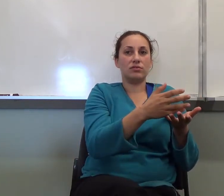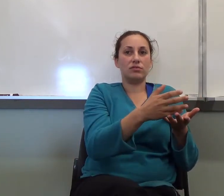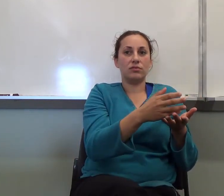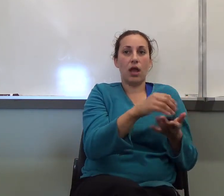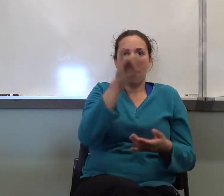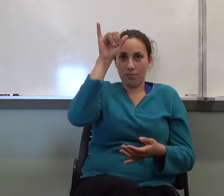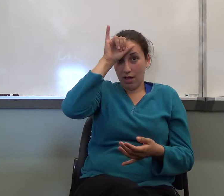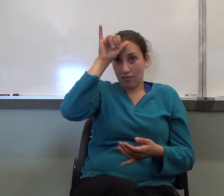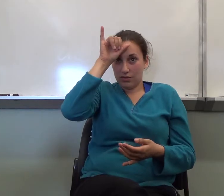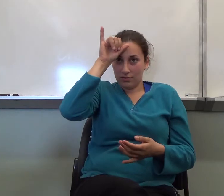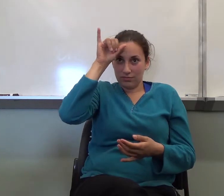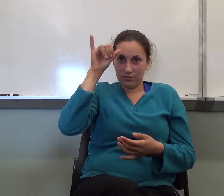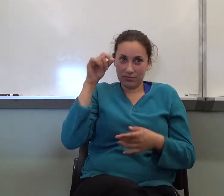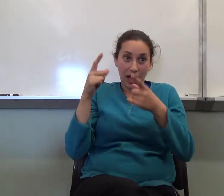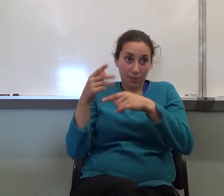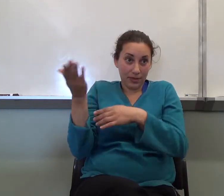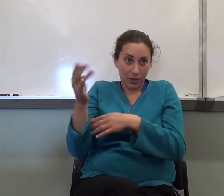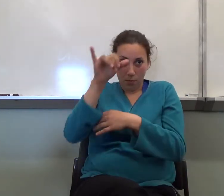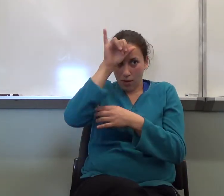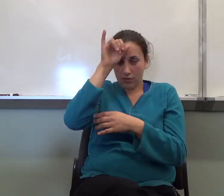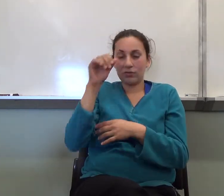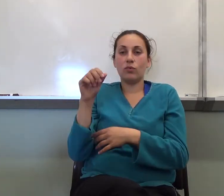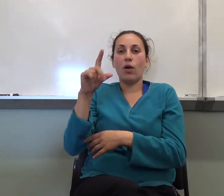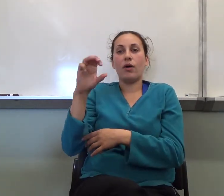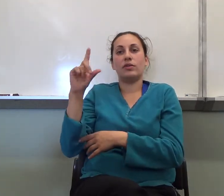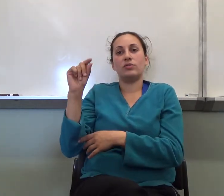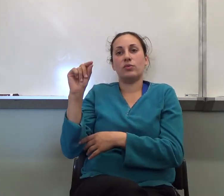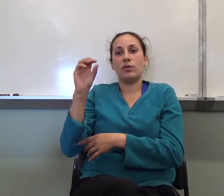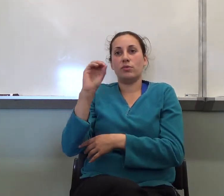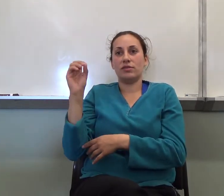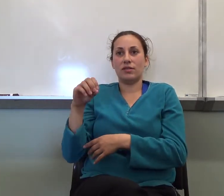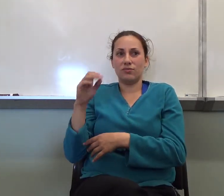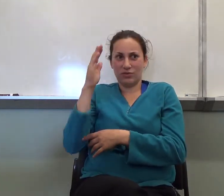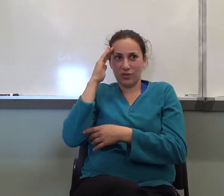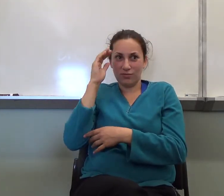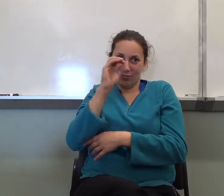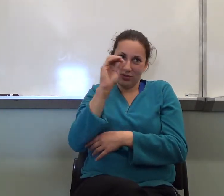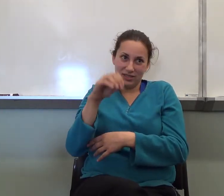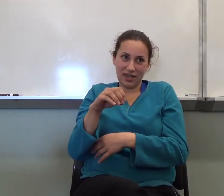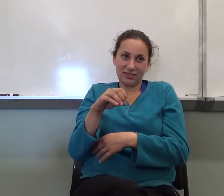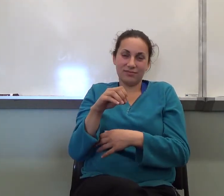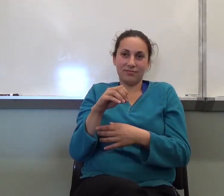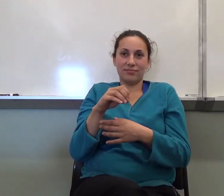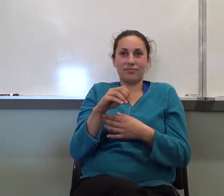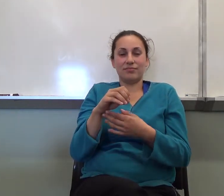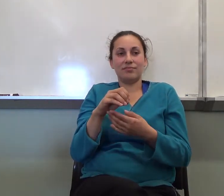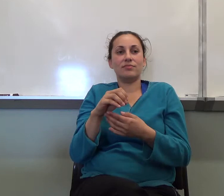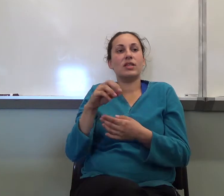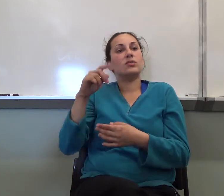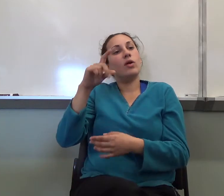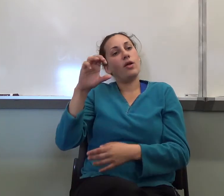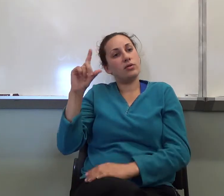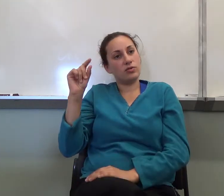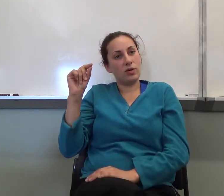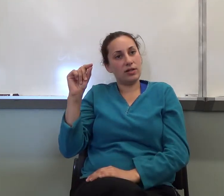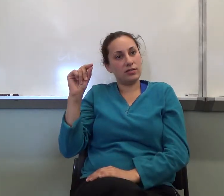is 120%. Well, we know that the 120 is going to be the P. And the 94 is the